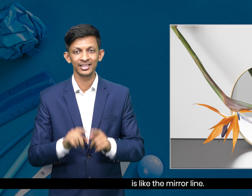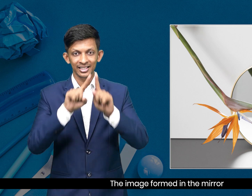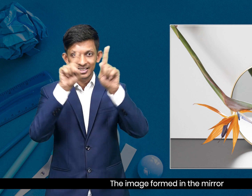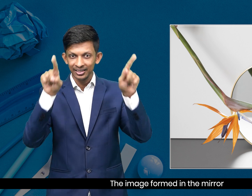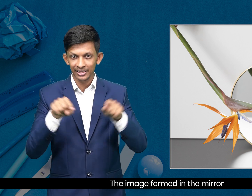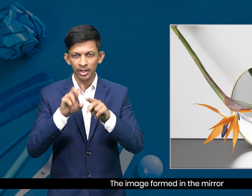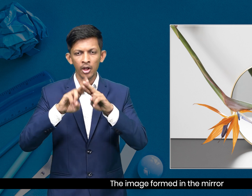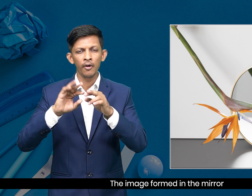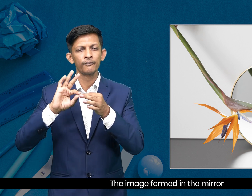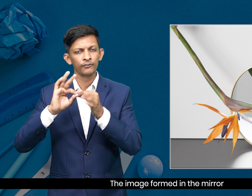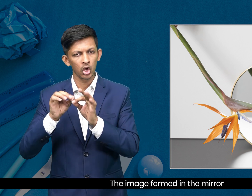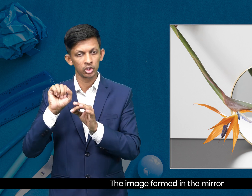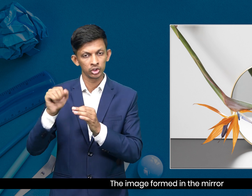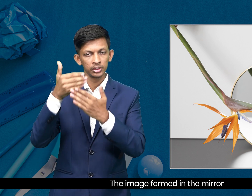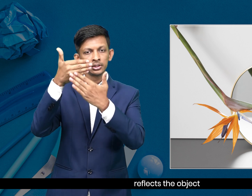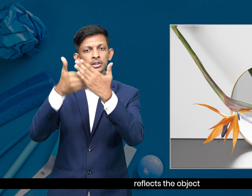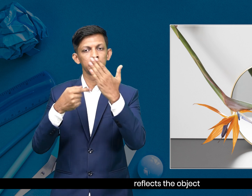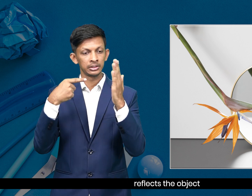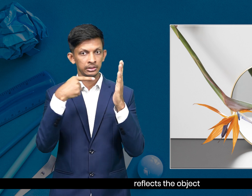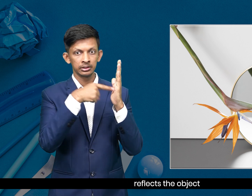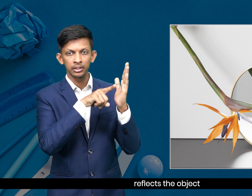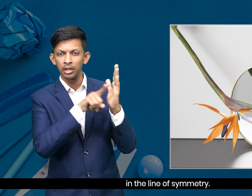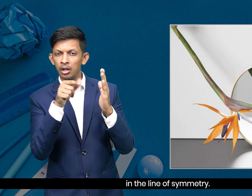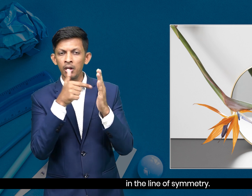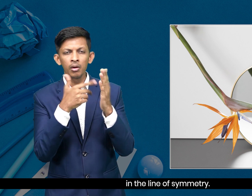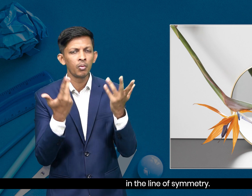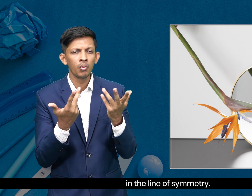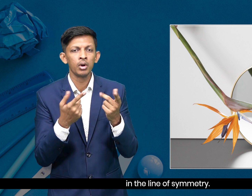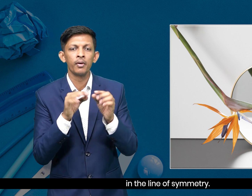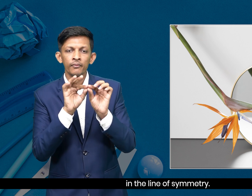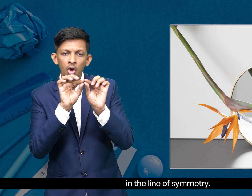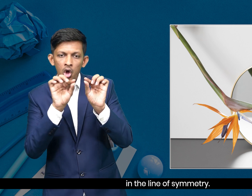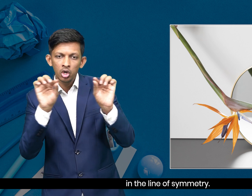The image formed in the mirror reflects the object in the line of symmetry.